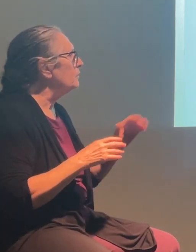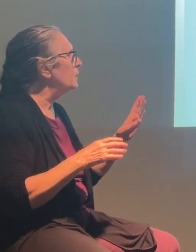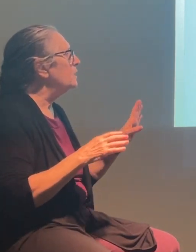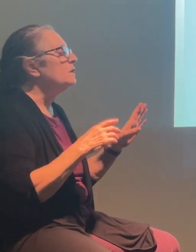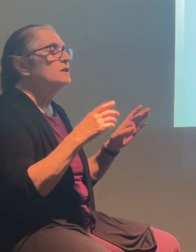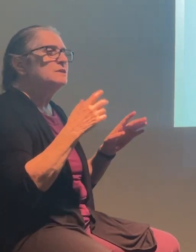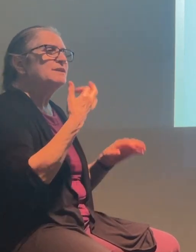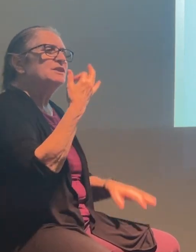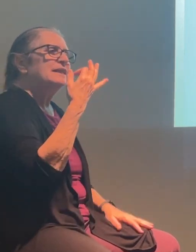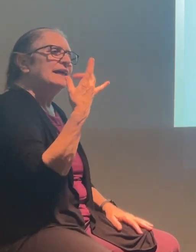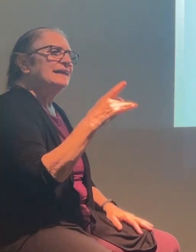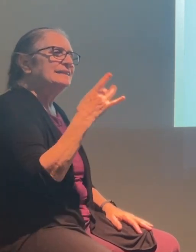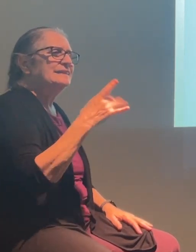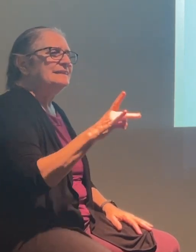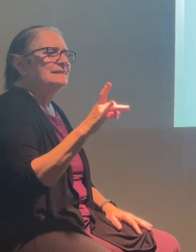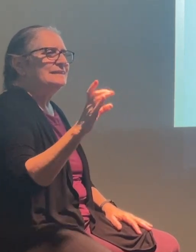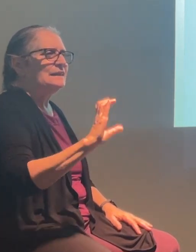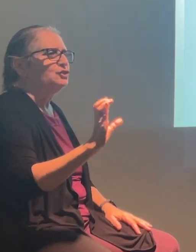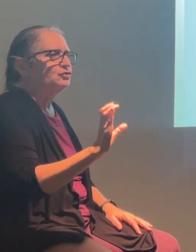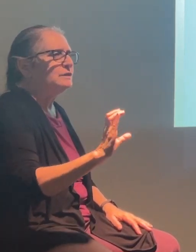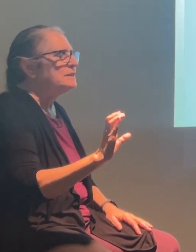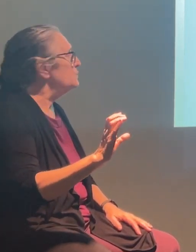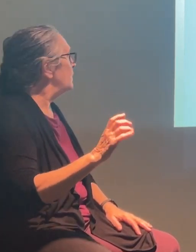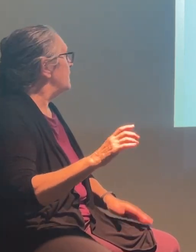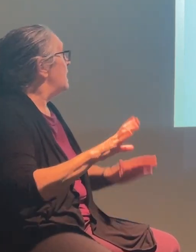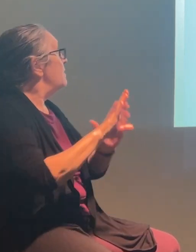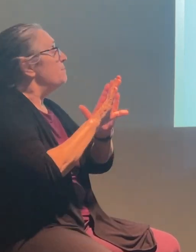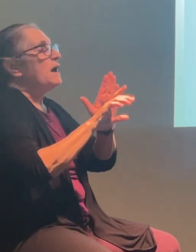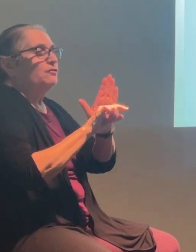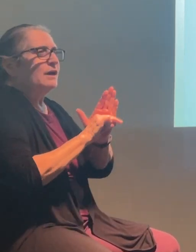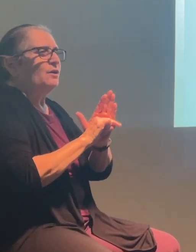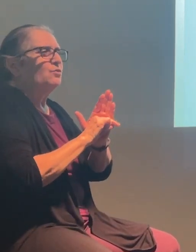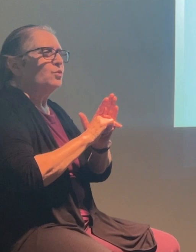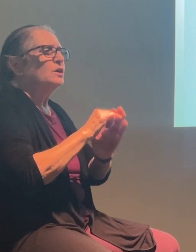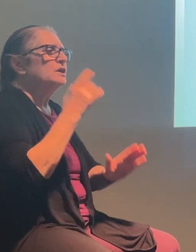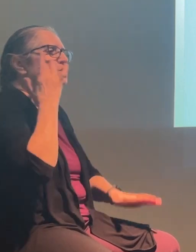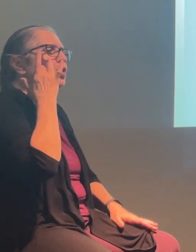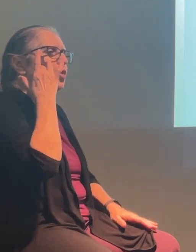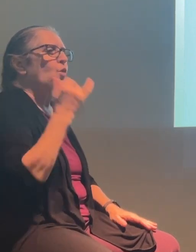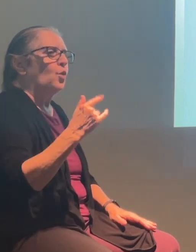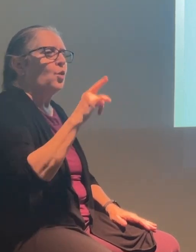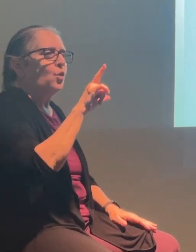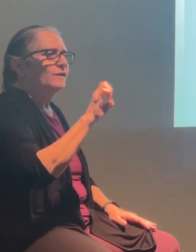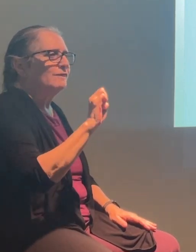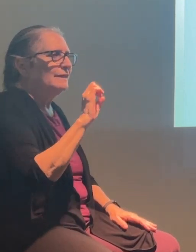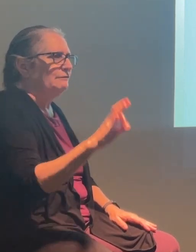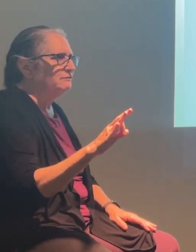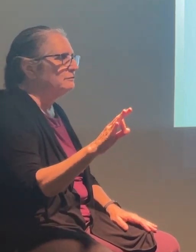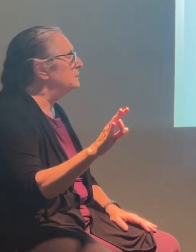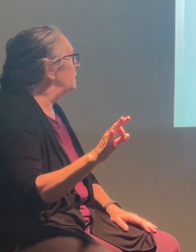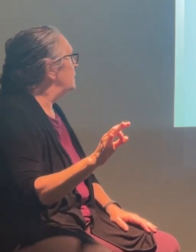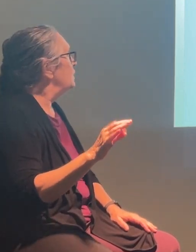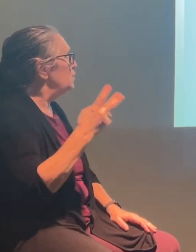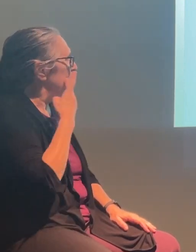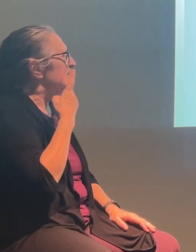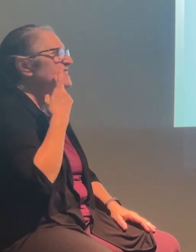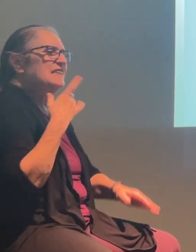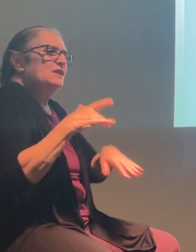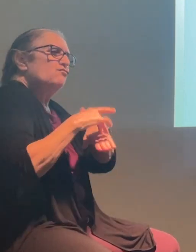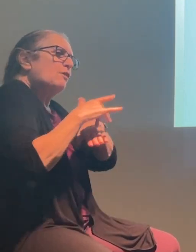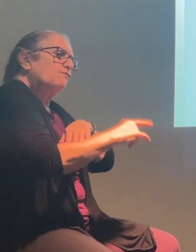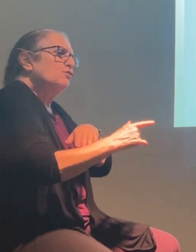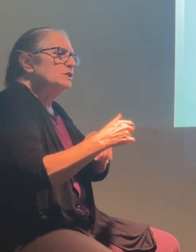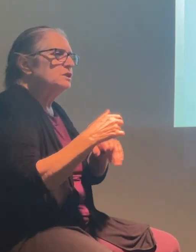the background was gold leaf. It didn't last very long, but you can see the reference, so Orientalism. I put